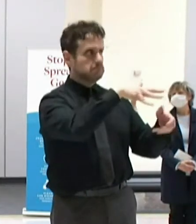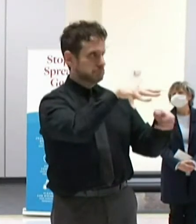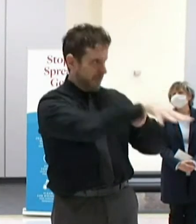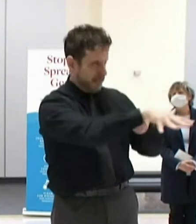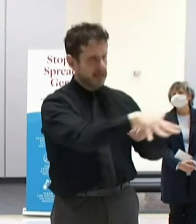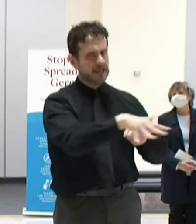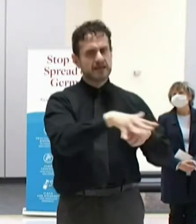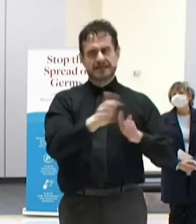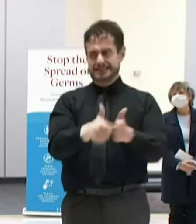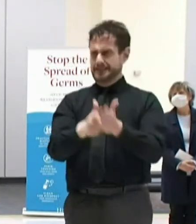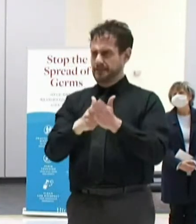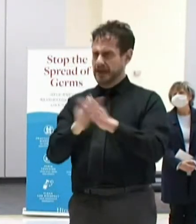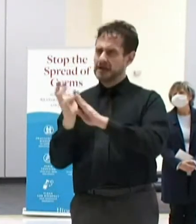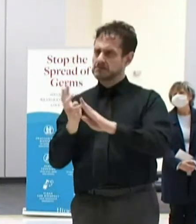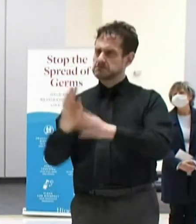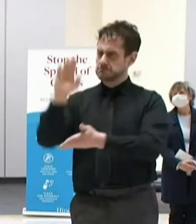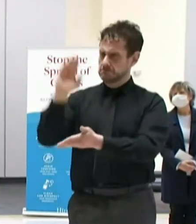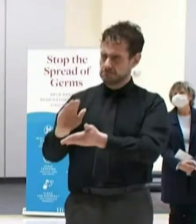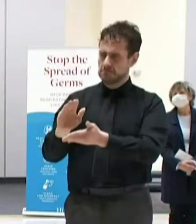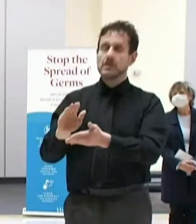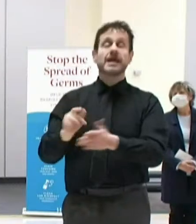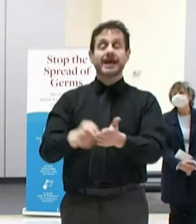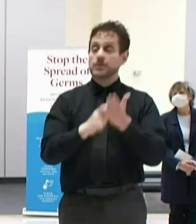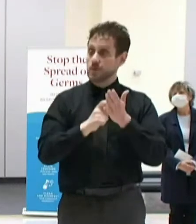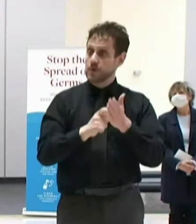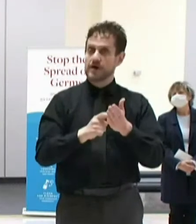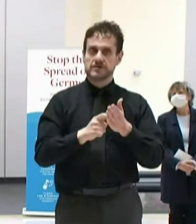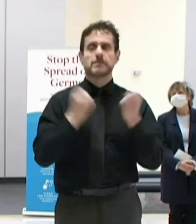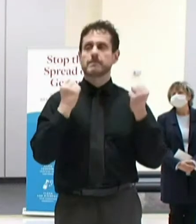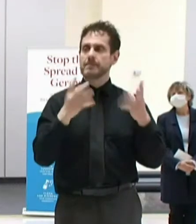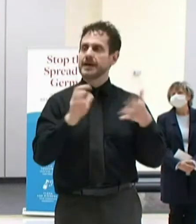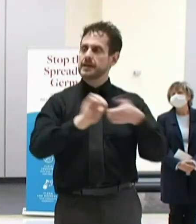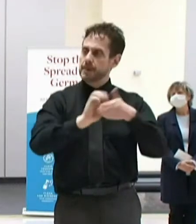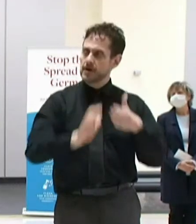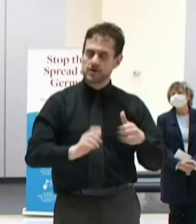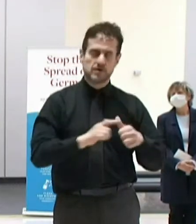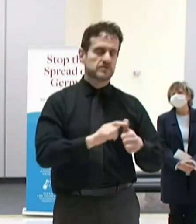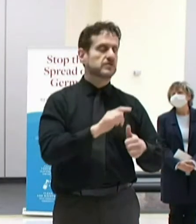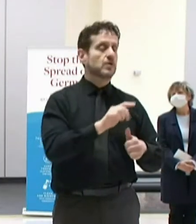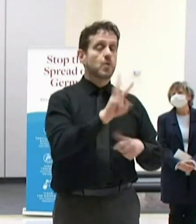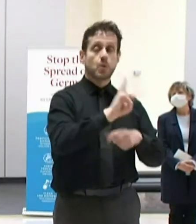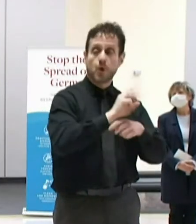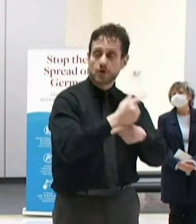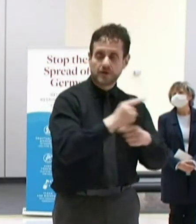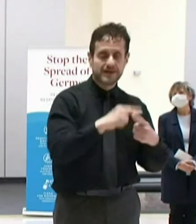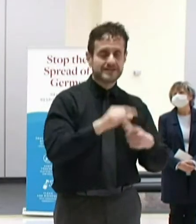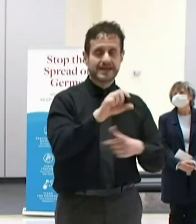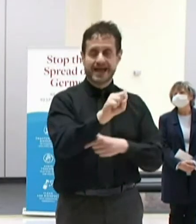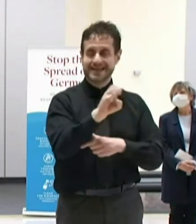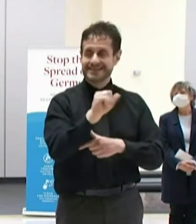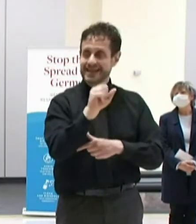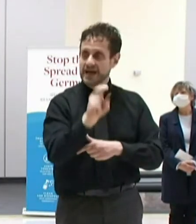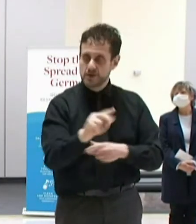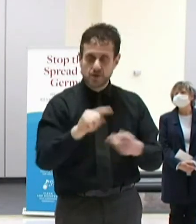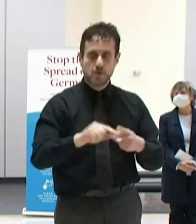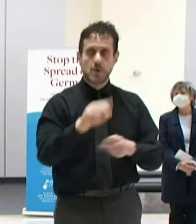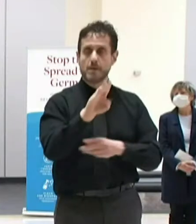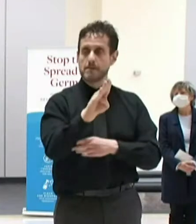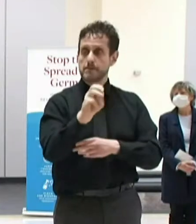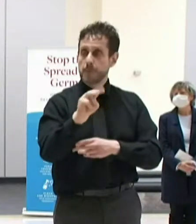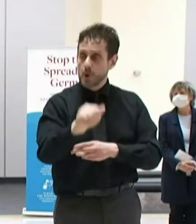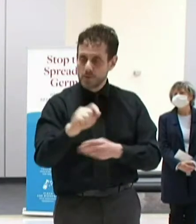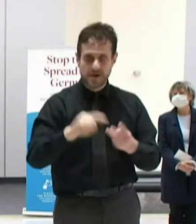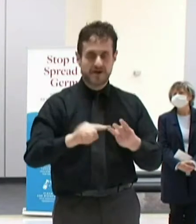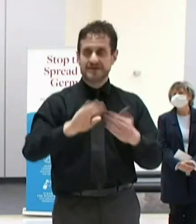takes a good deal of partnership, right? Walgreens and SEIU and BOMA and the city and the state all